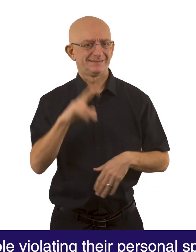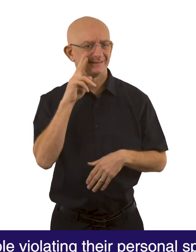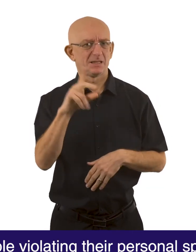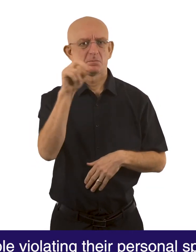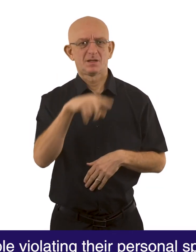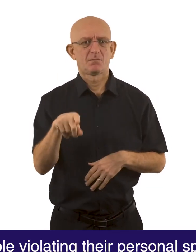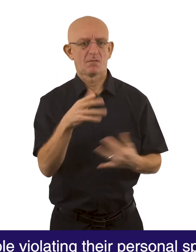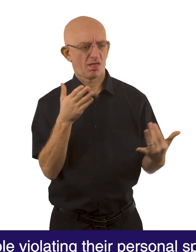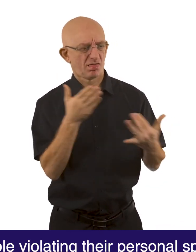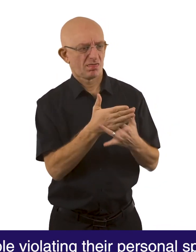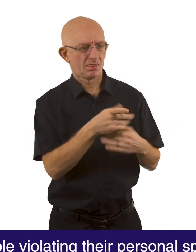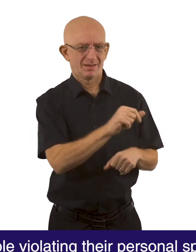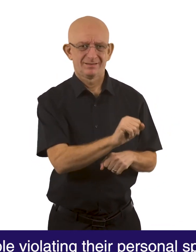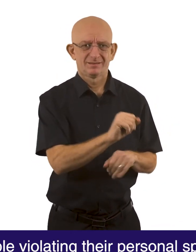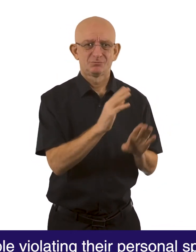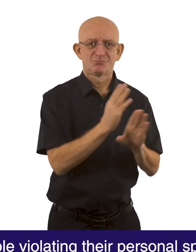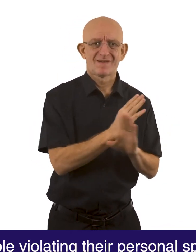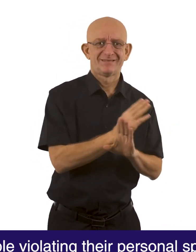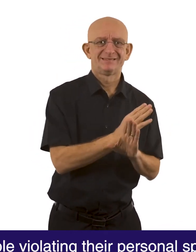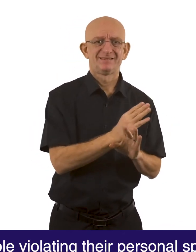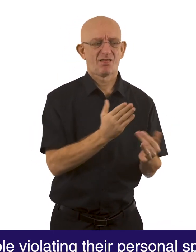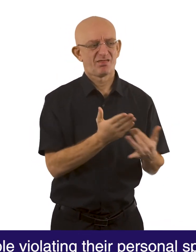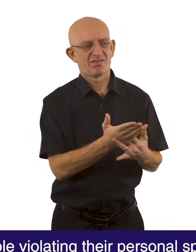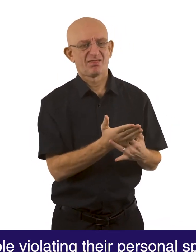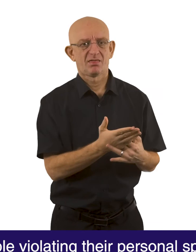People violating their personal space.